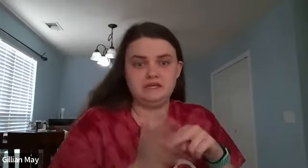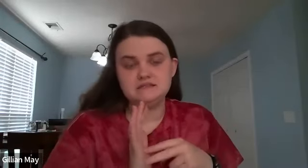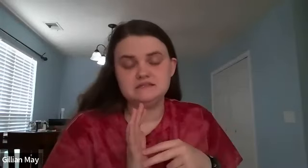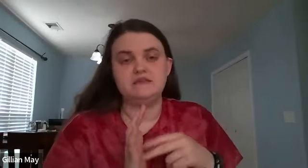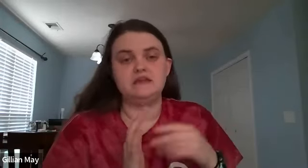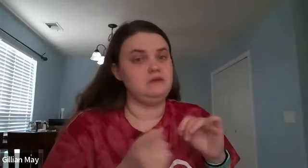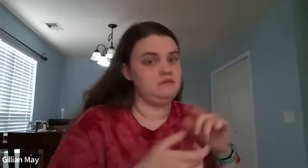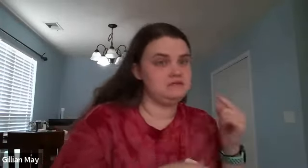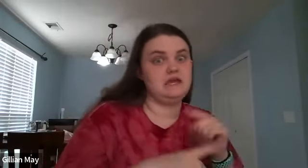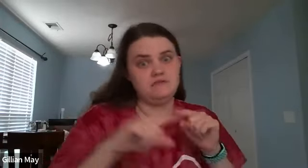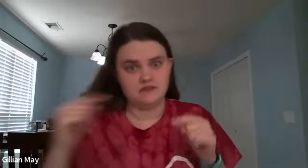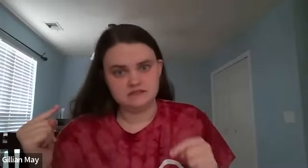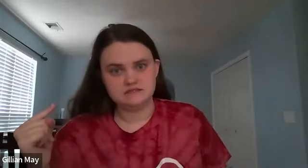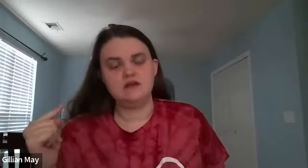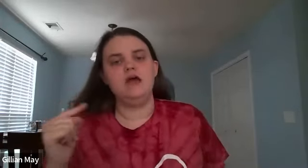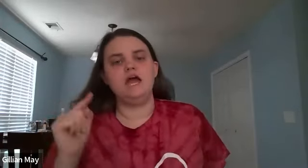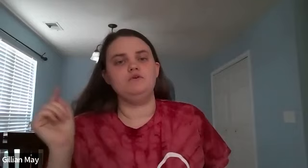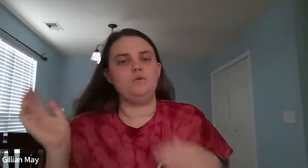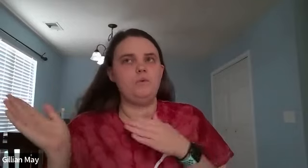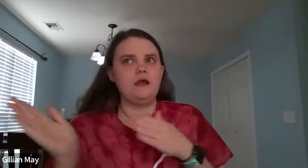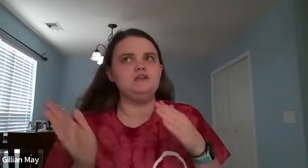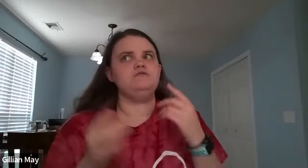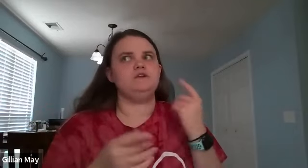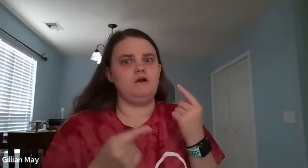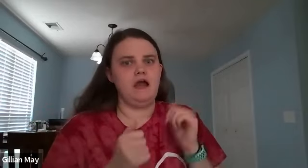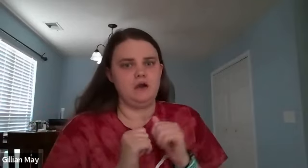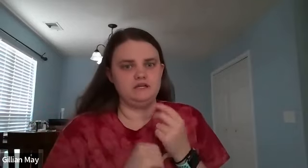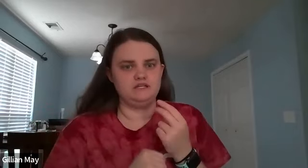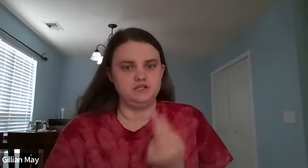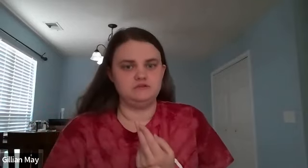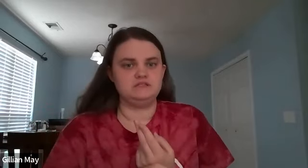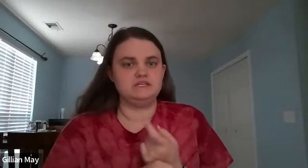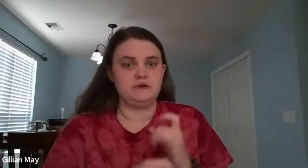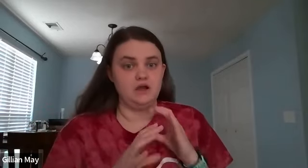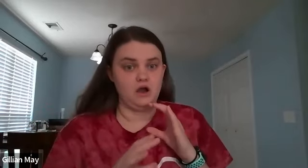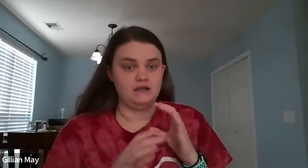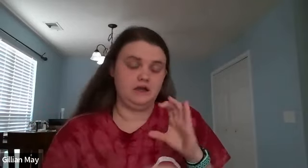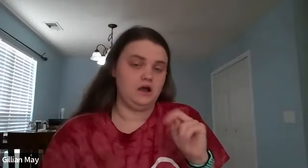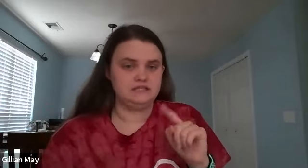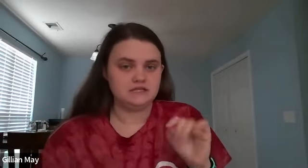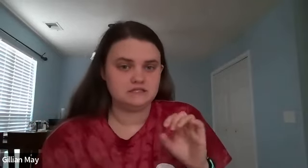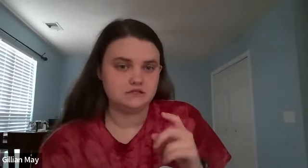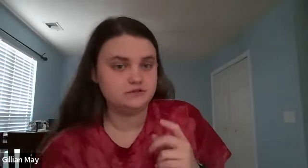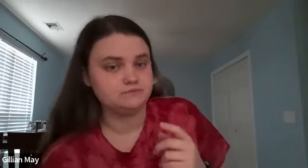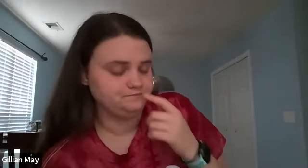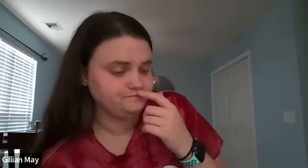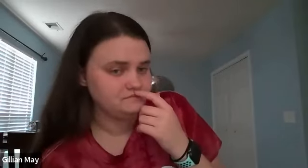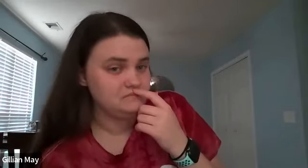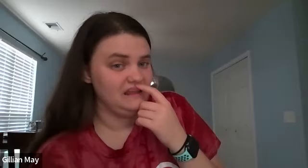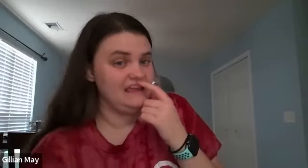meanings, like they can mean this and this. And the way you figure out how it is used is by context clues. And